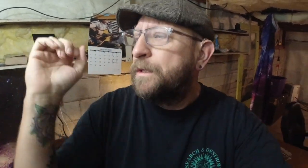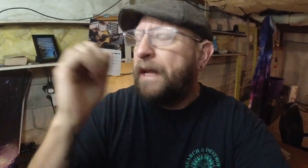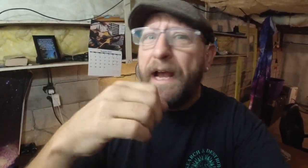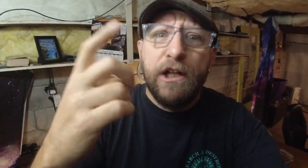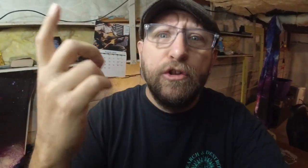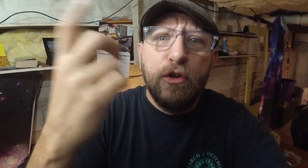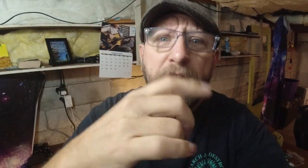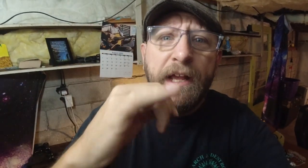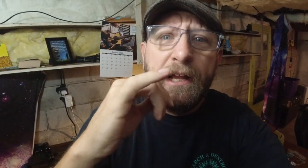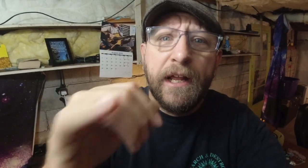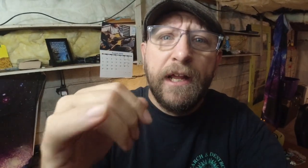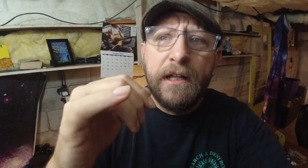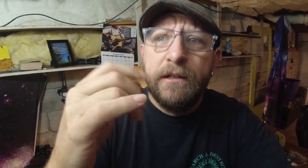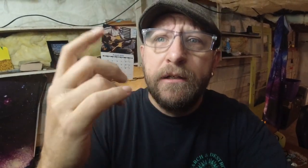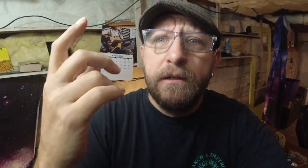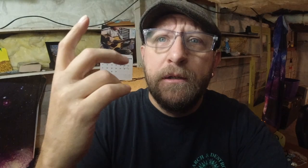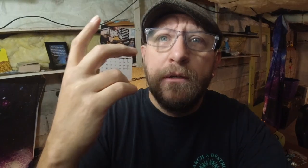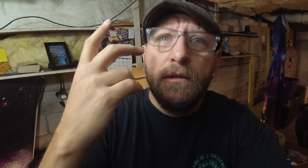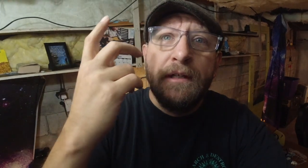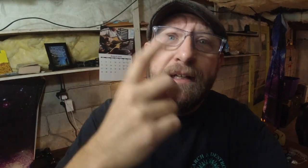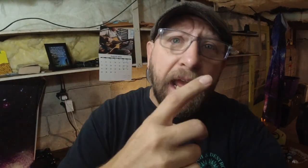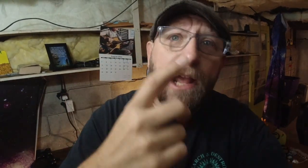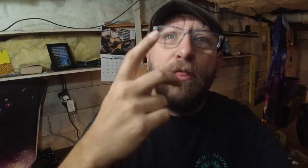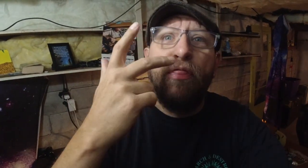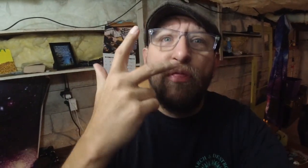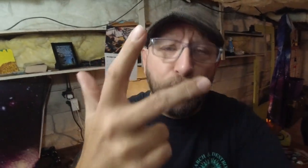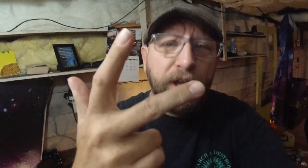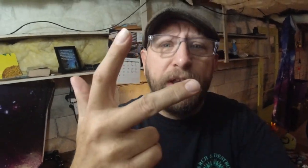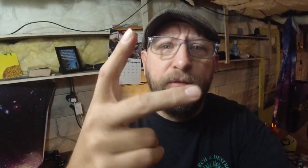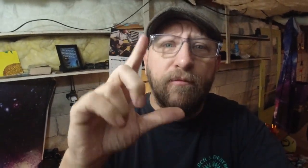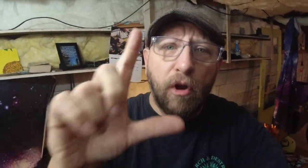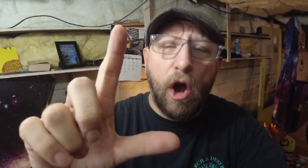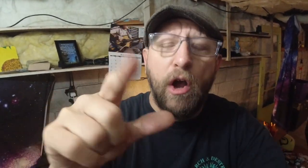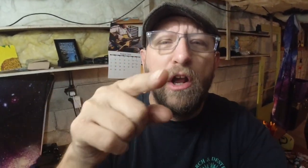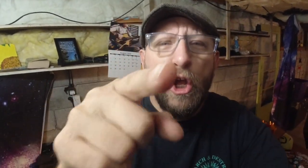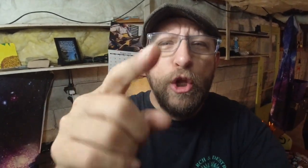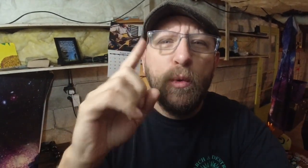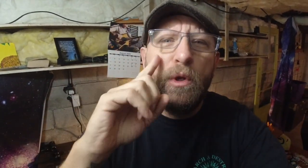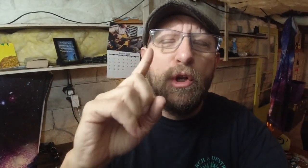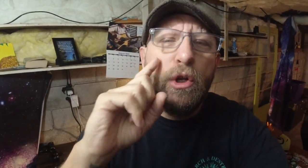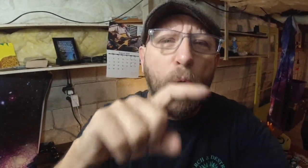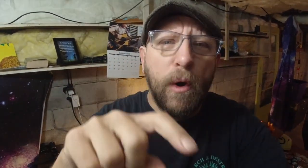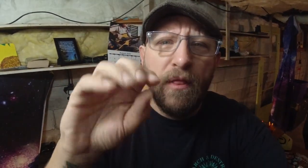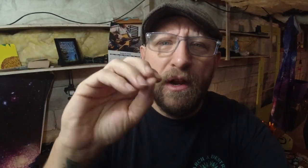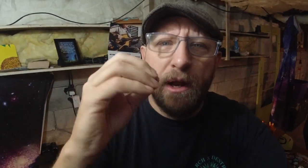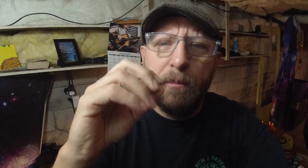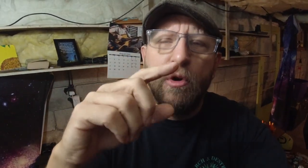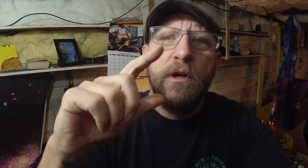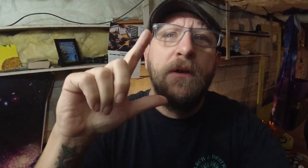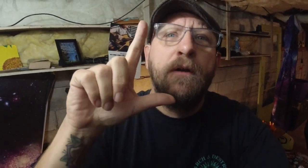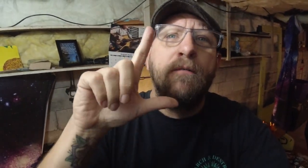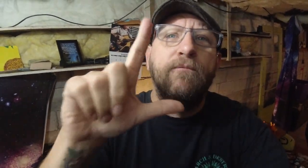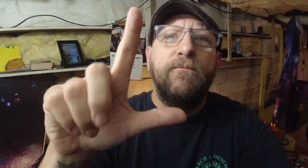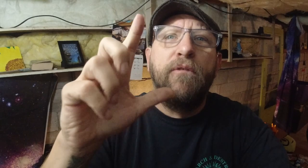Yeah, today, day 3 vlog. You will notice a number